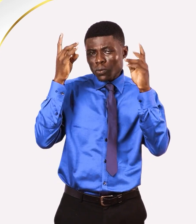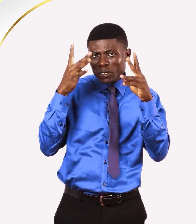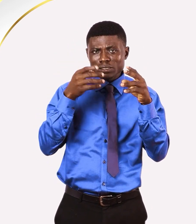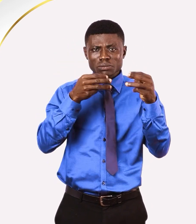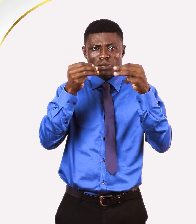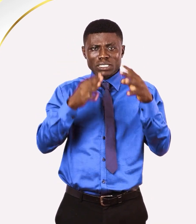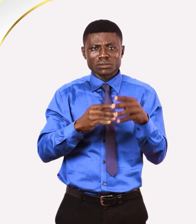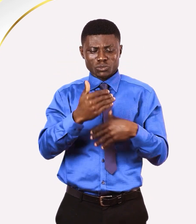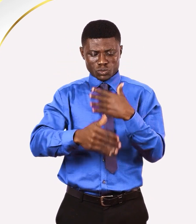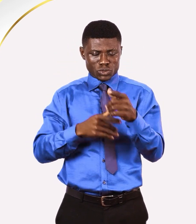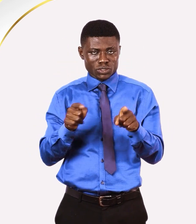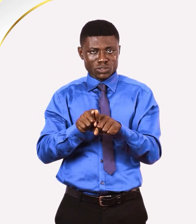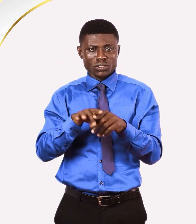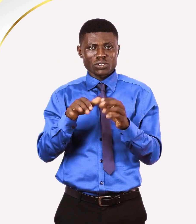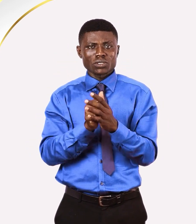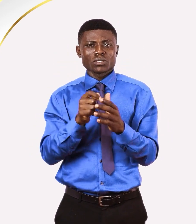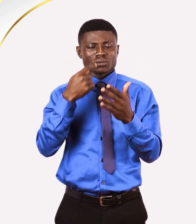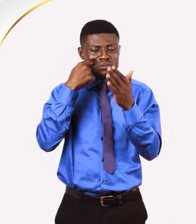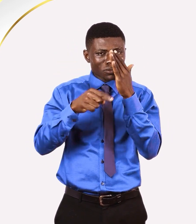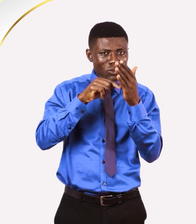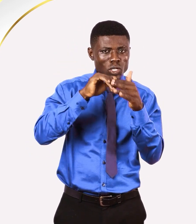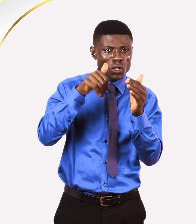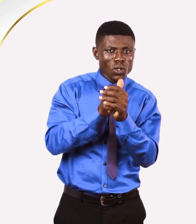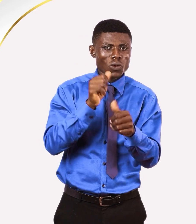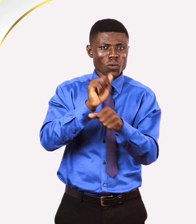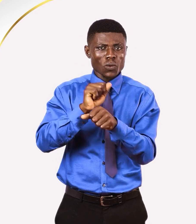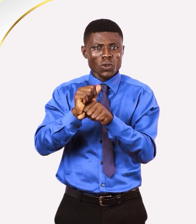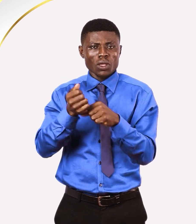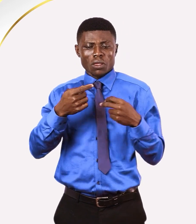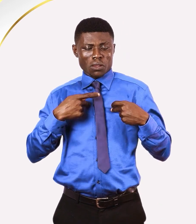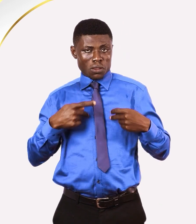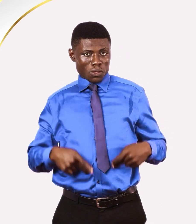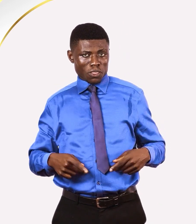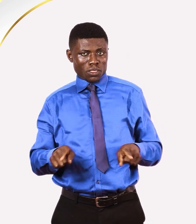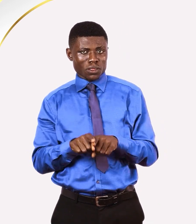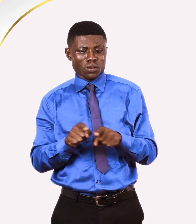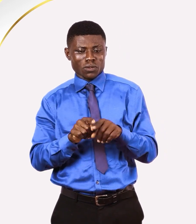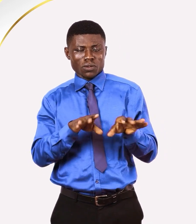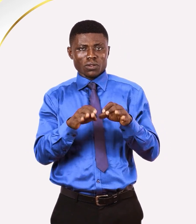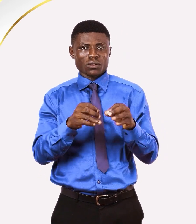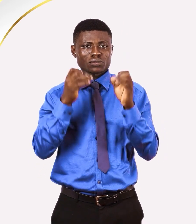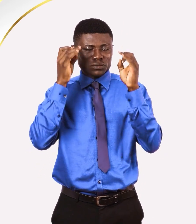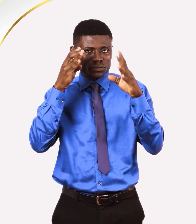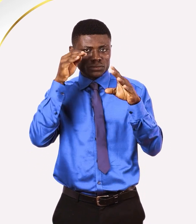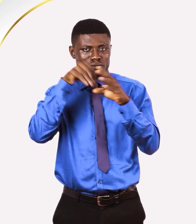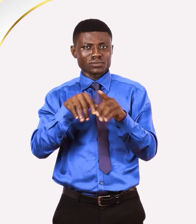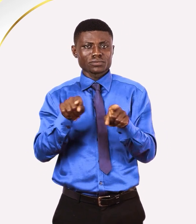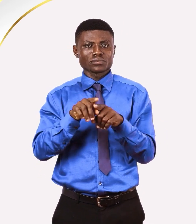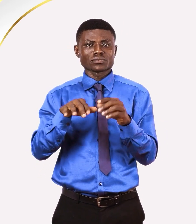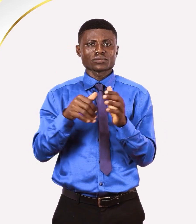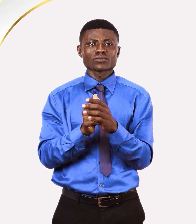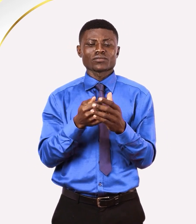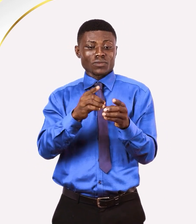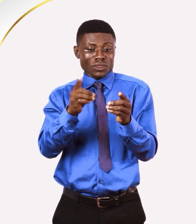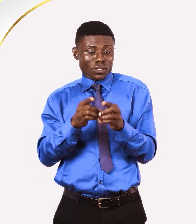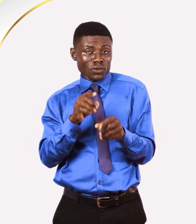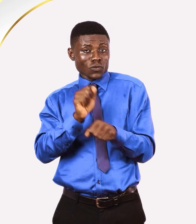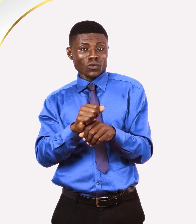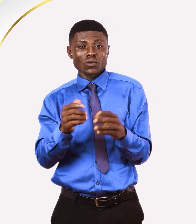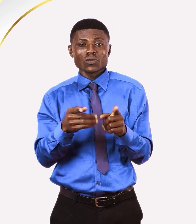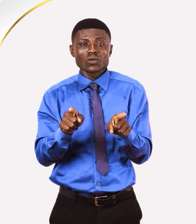risk management processes, as well as monitoring potential physical and operational risk. The department